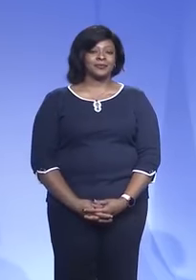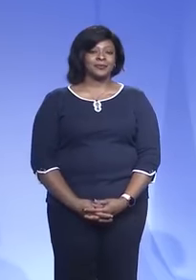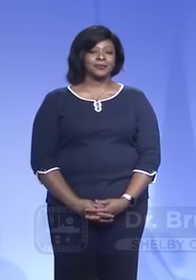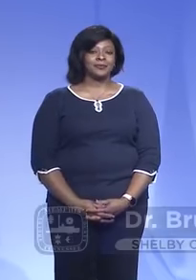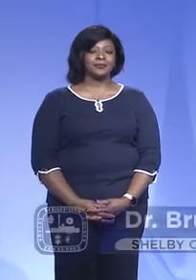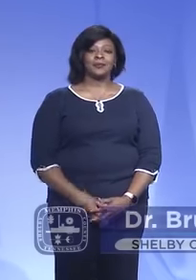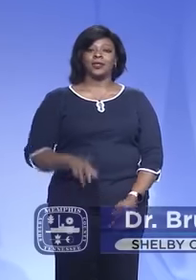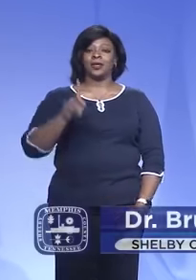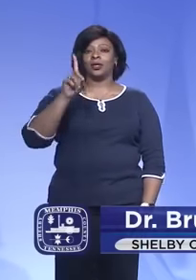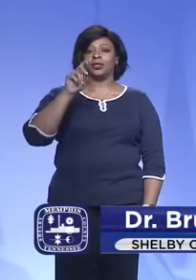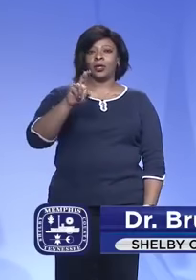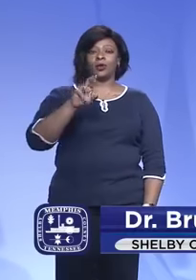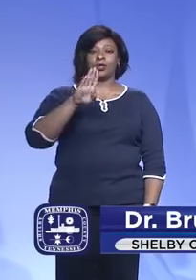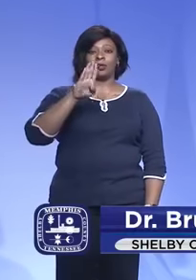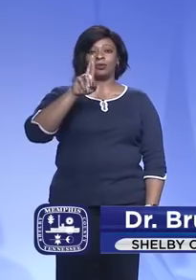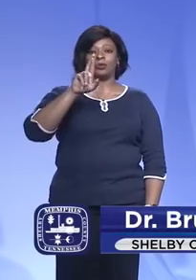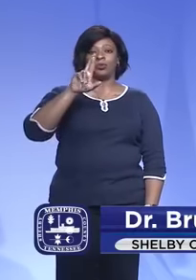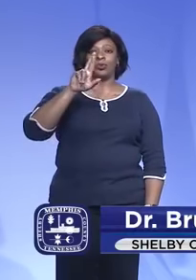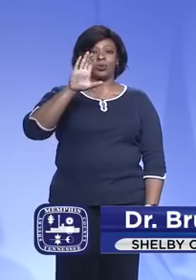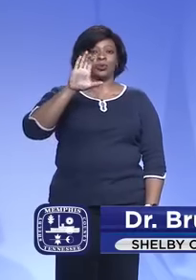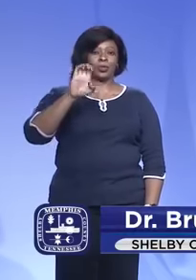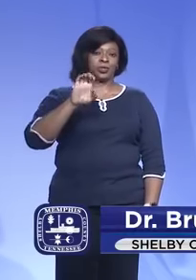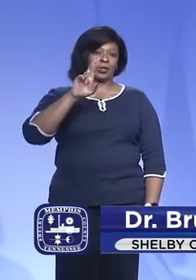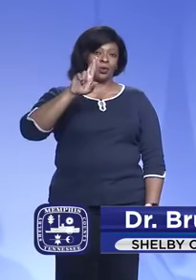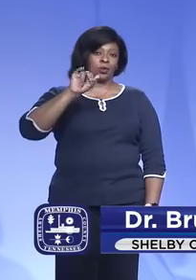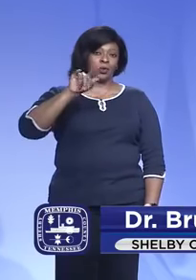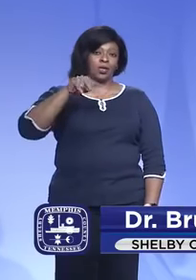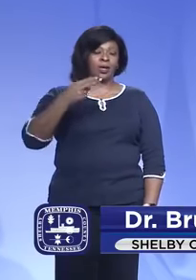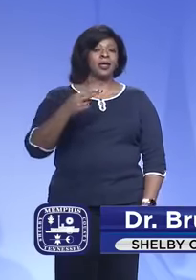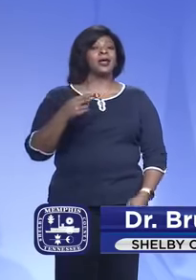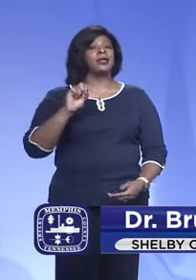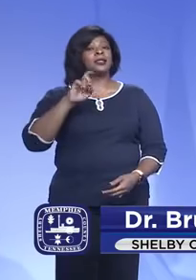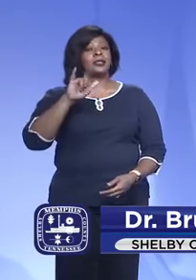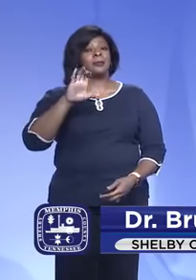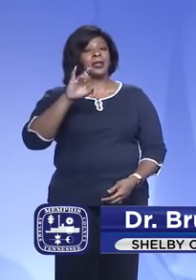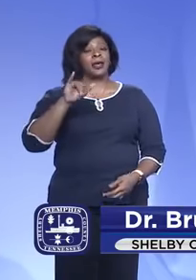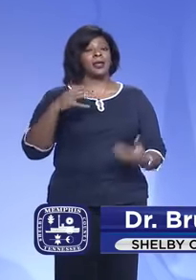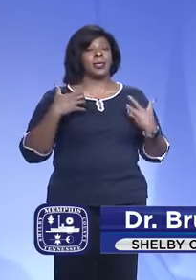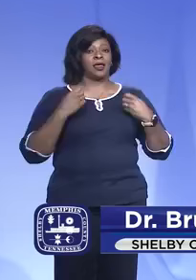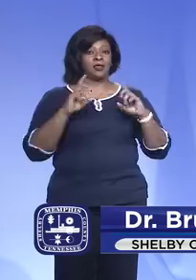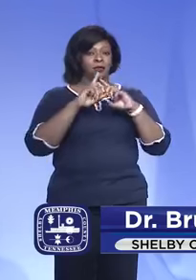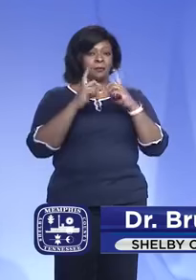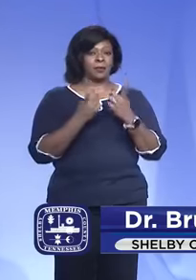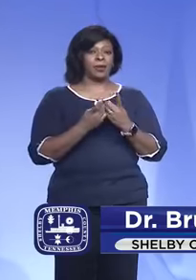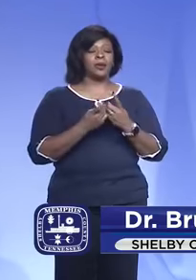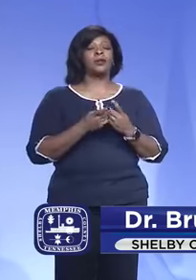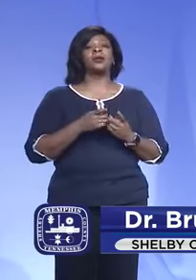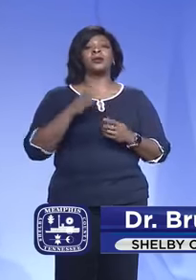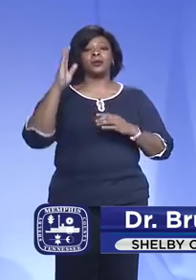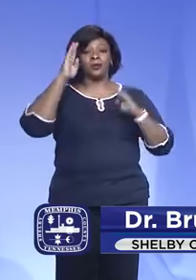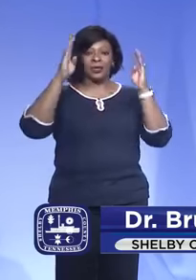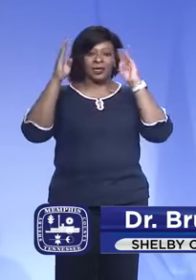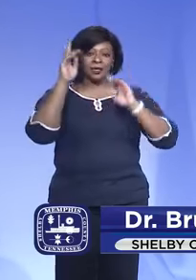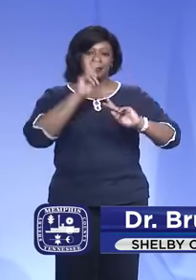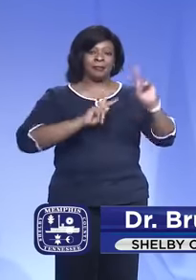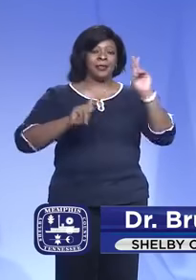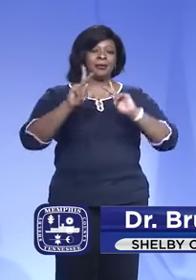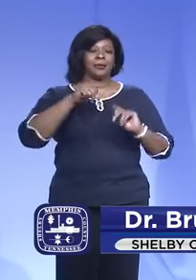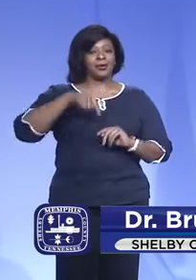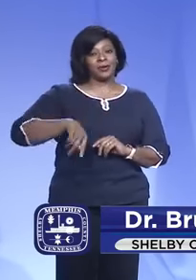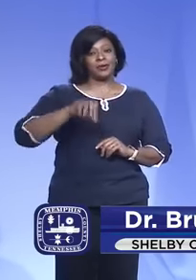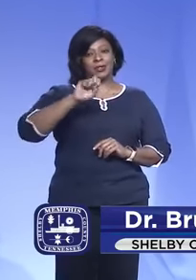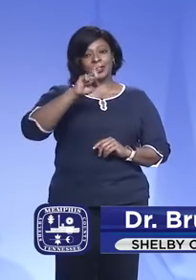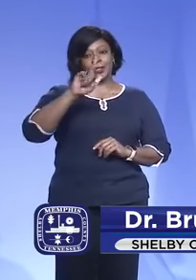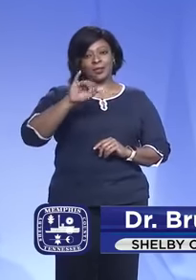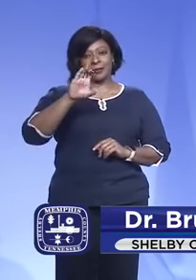I'm Dr. Bruce Randolph, the health officer, Shelby County Health Department. Greetings, fellow citizens of Shelby County.